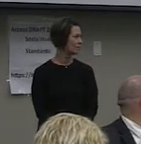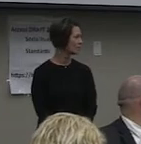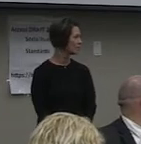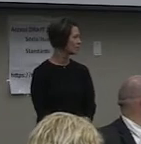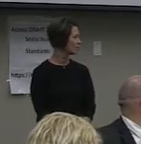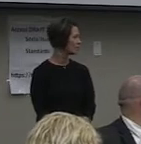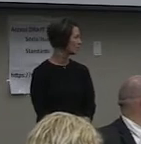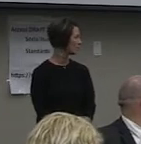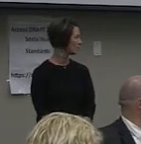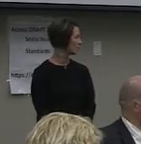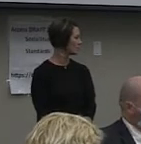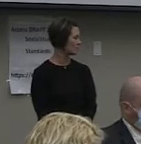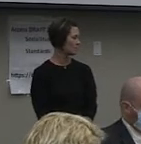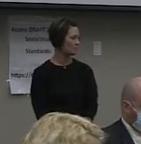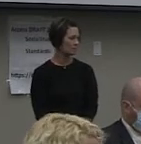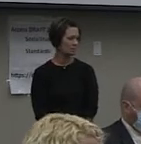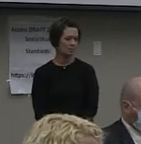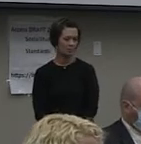Jennifer Carrington.